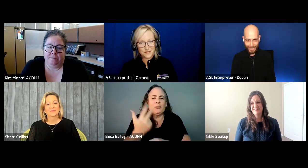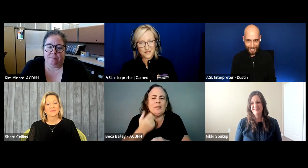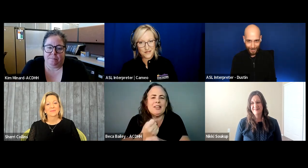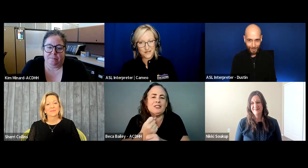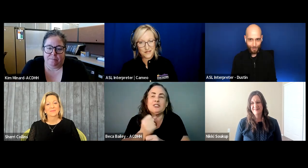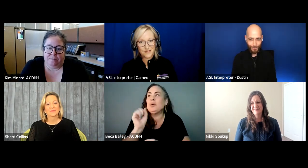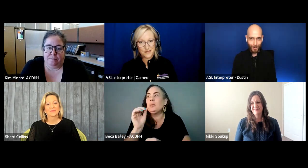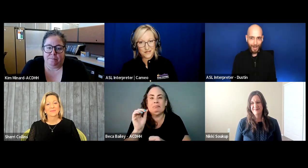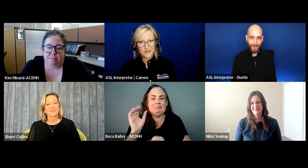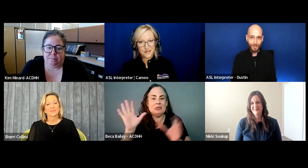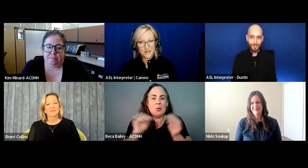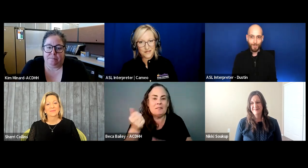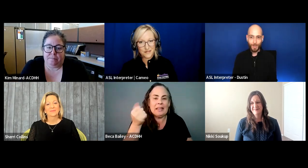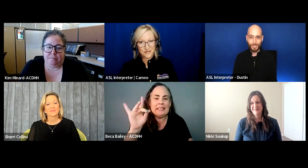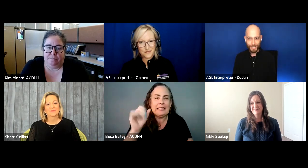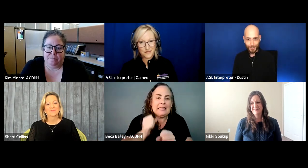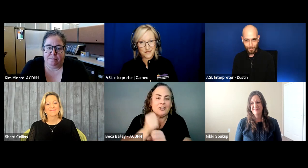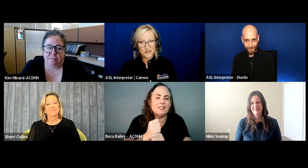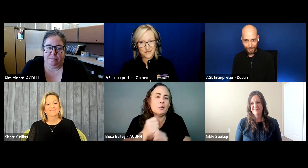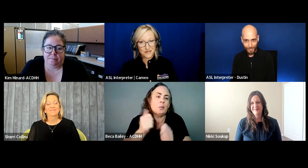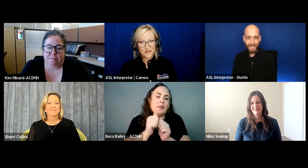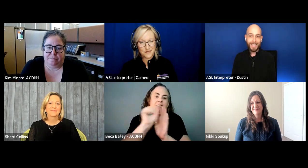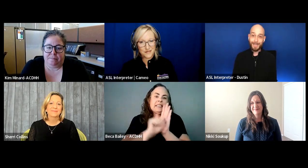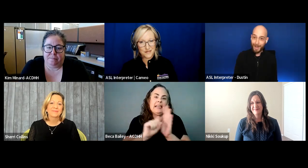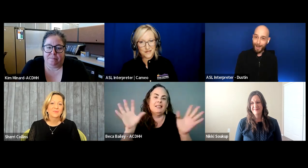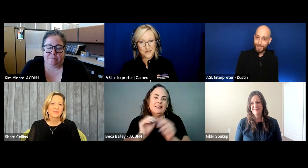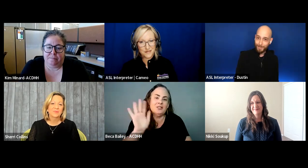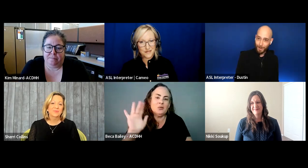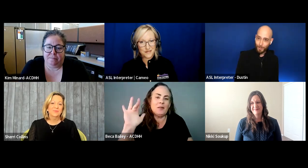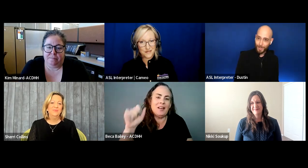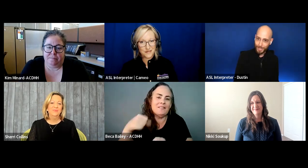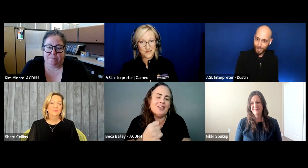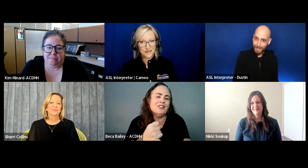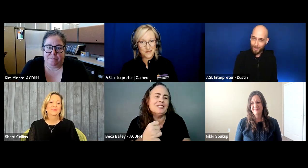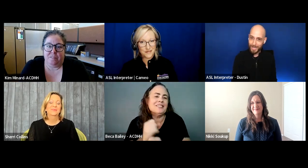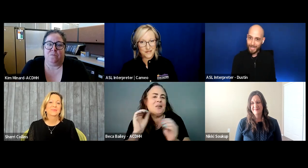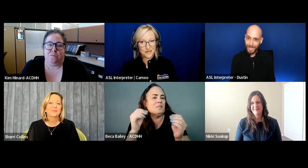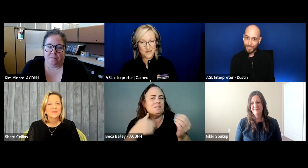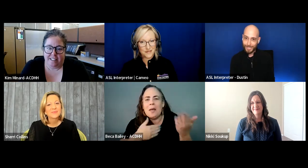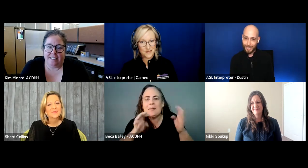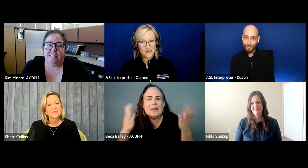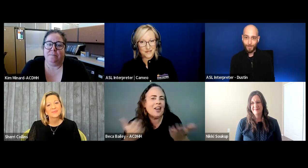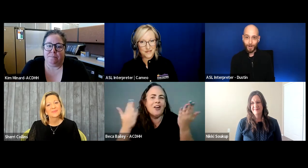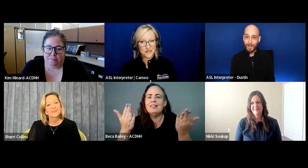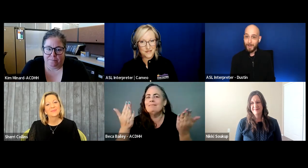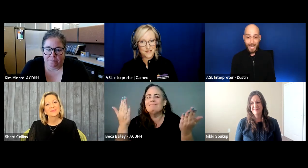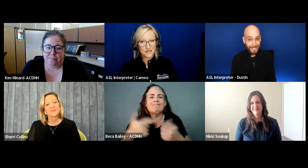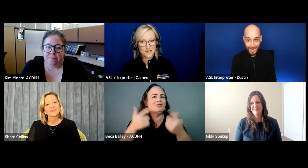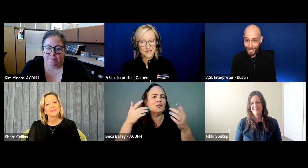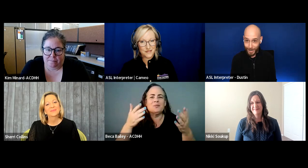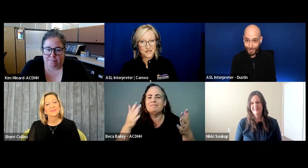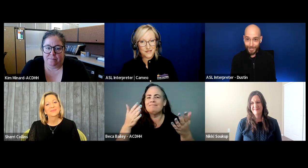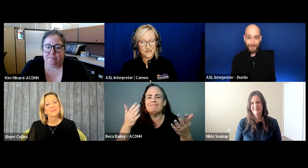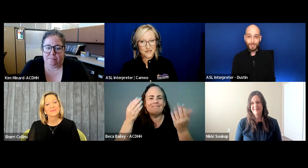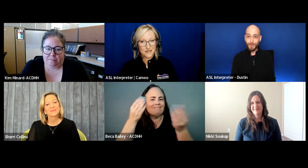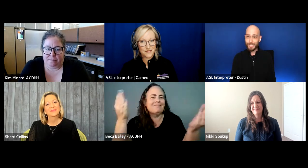for 14 years before I was promoted to this new position. Kim now is in my old position. I've been at the agency for